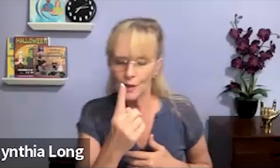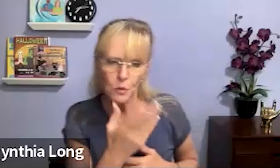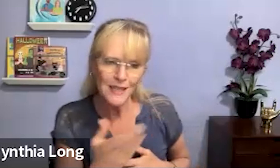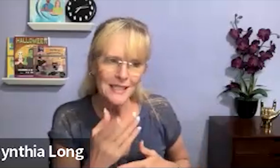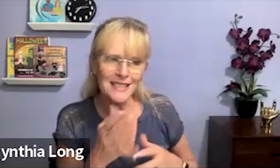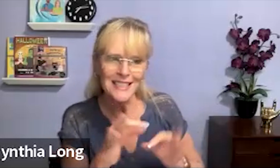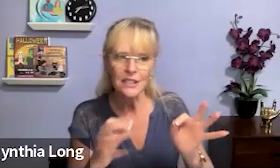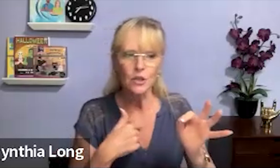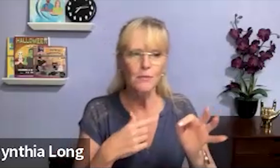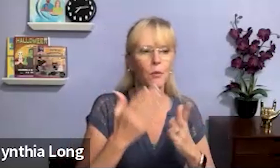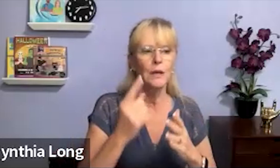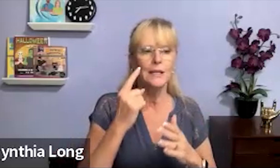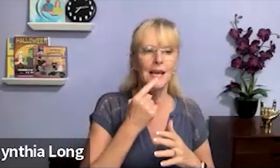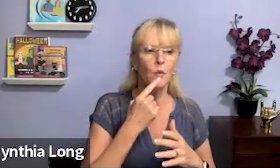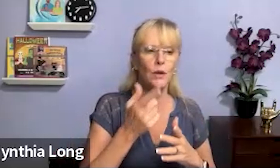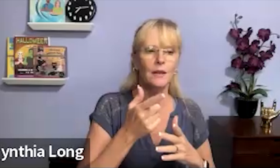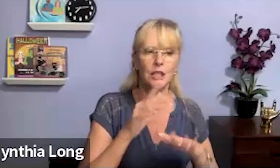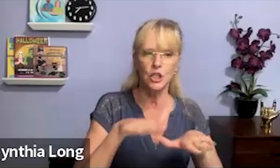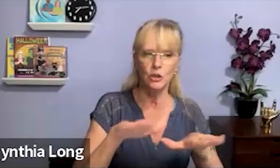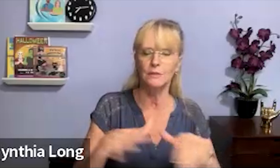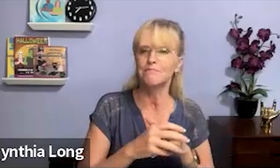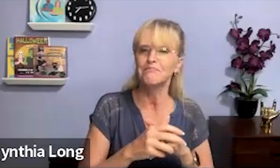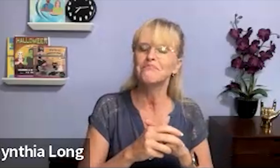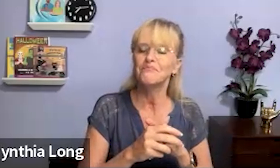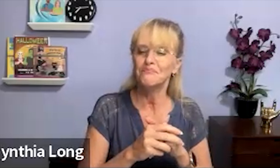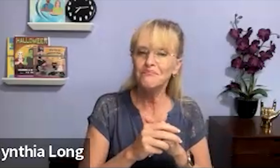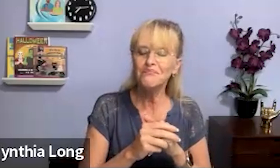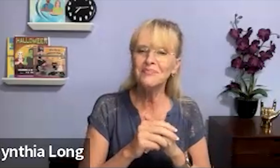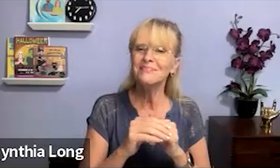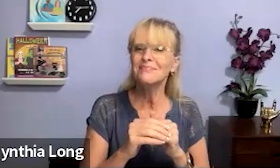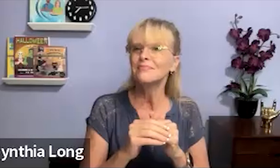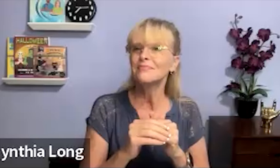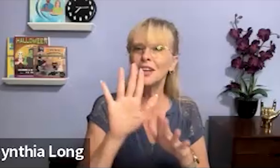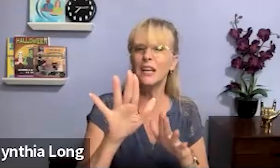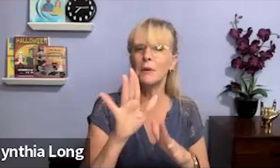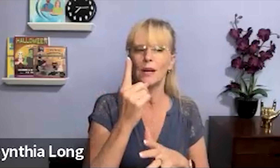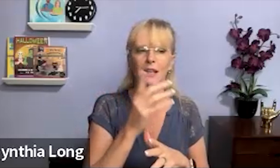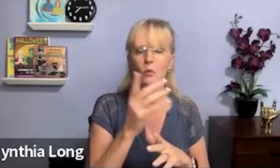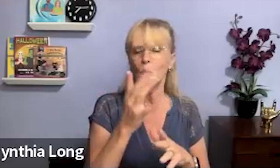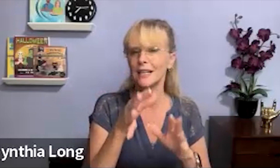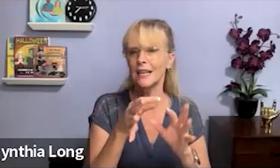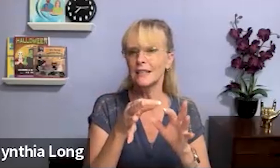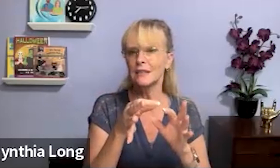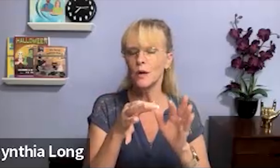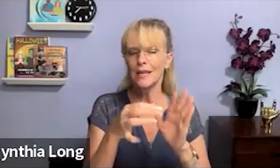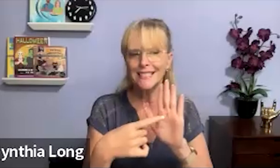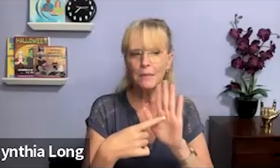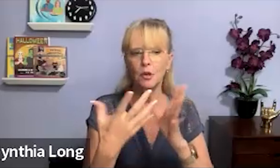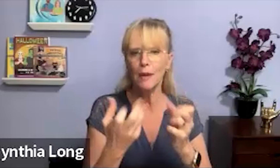what's one sentence you may want to say with the children? You can give me one example you may